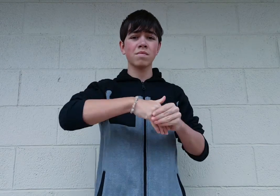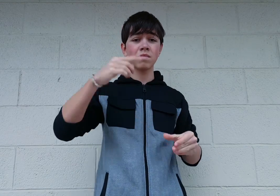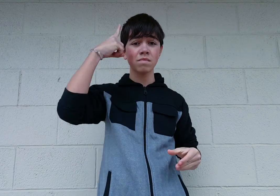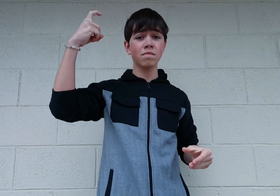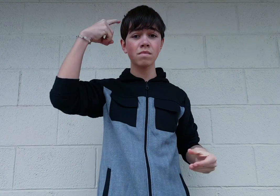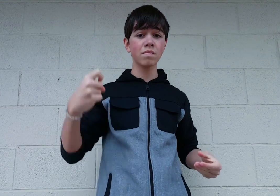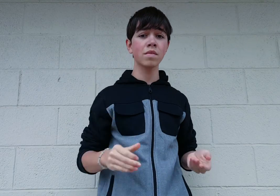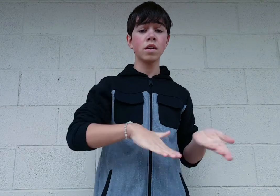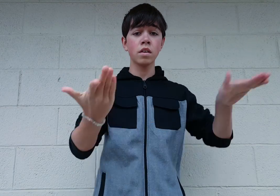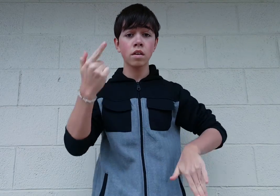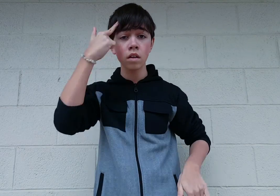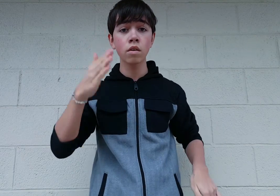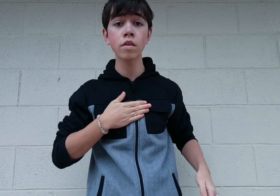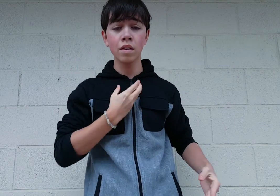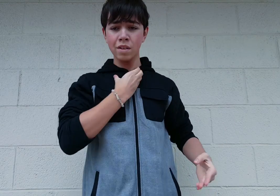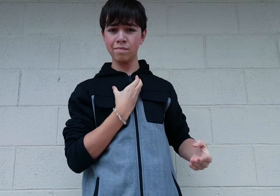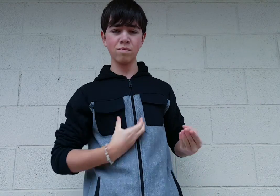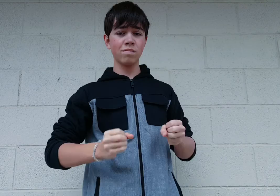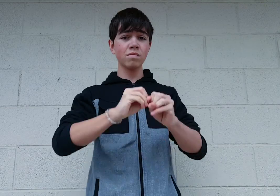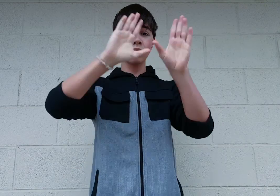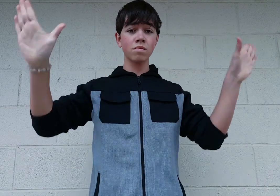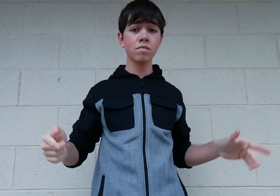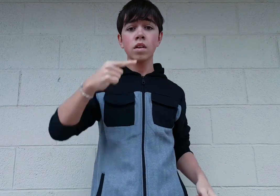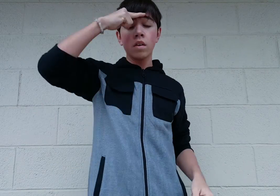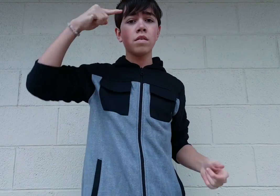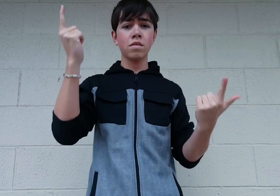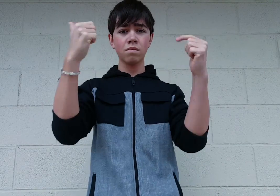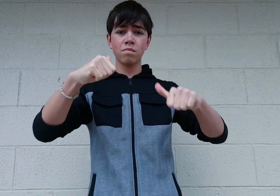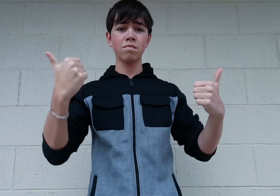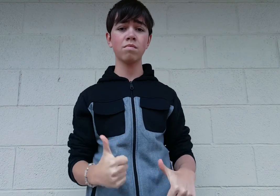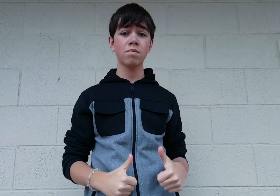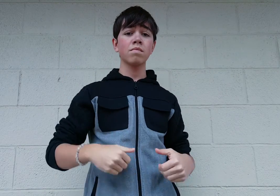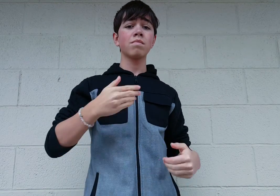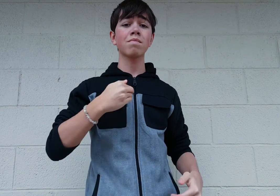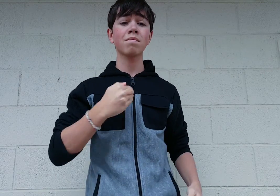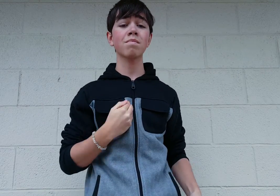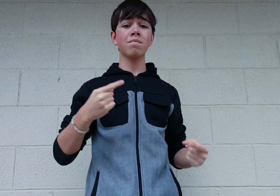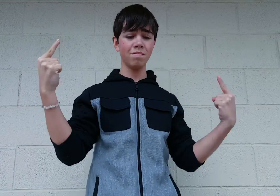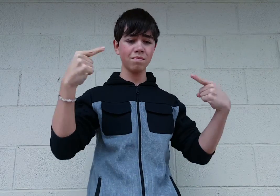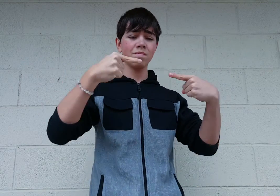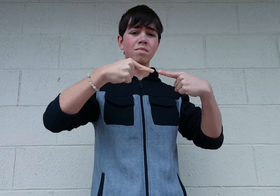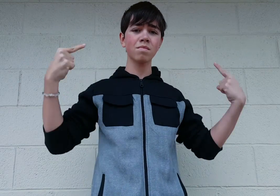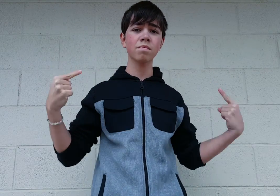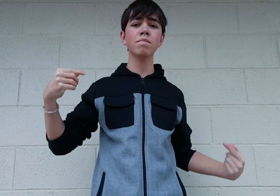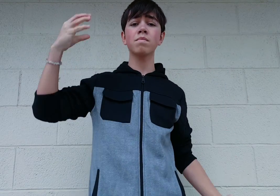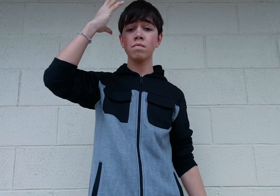dreams Until you die for me, as long as there's a light My shadow's over you, cause I, I am the opposite To love